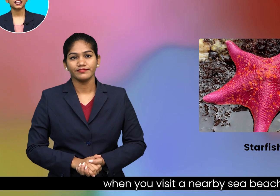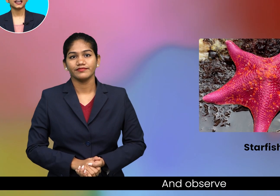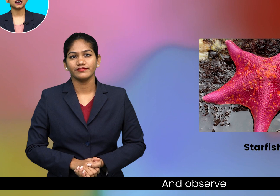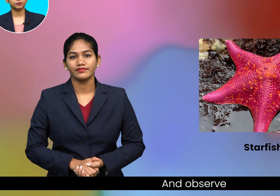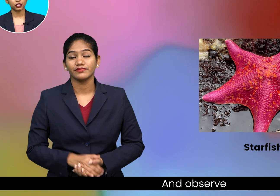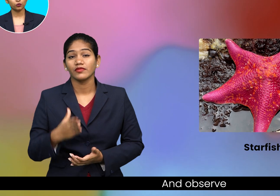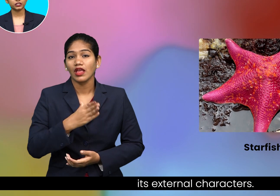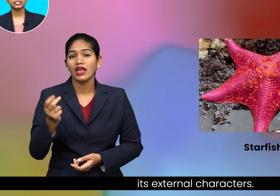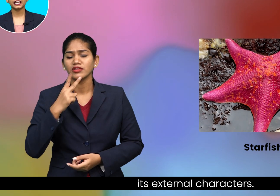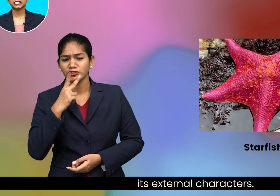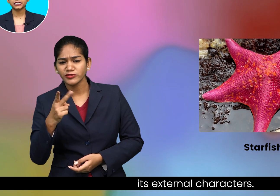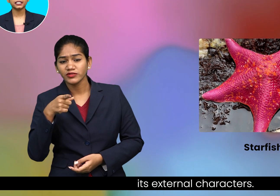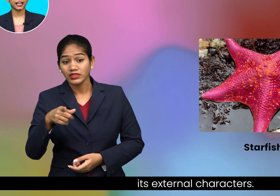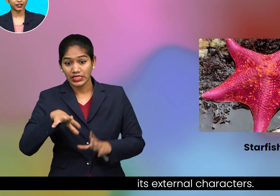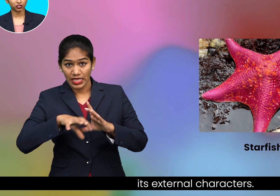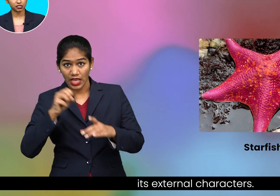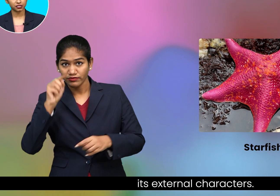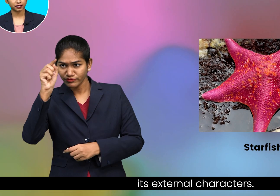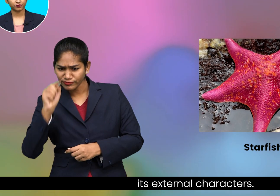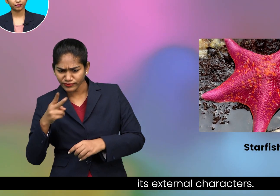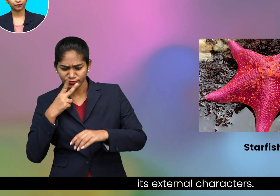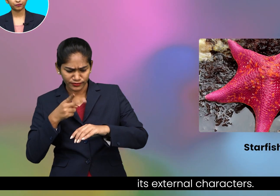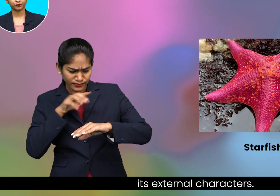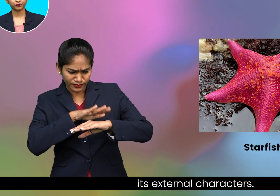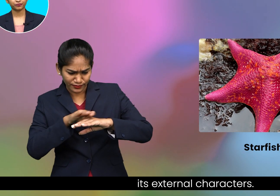And observe its external characters.